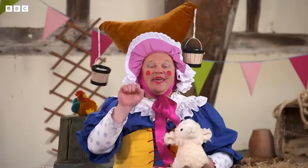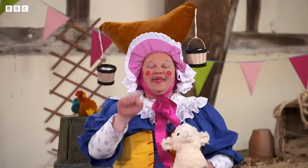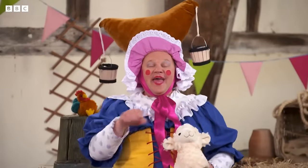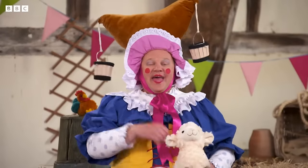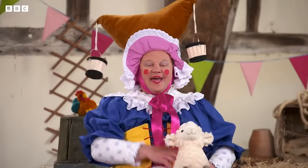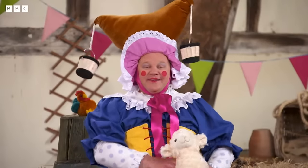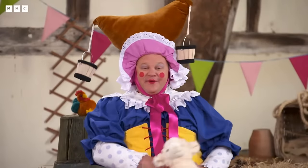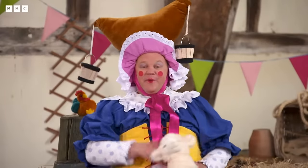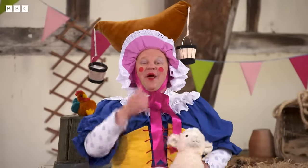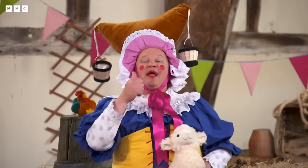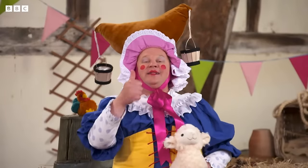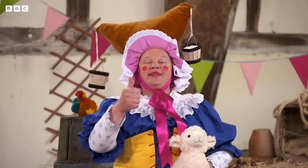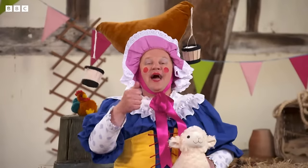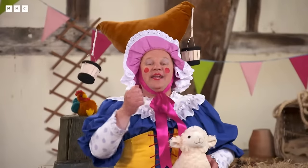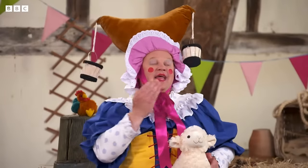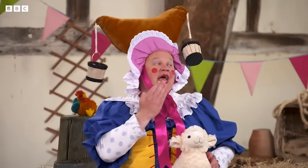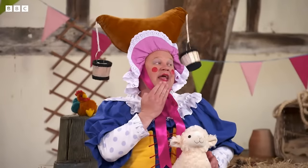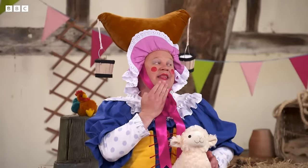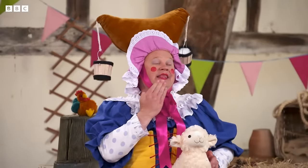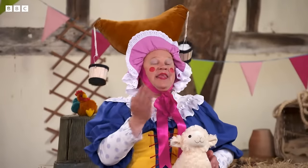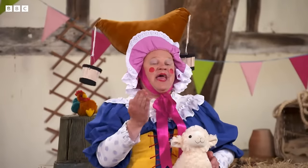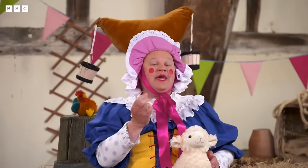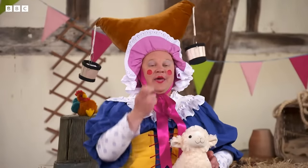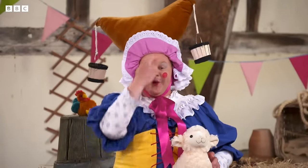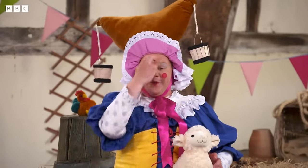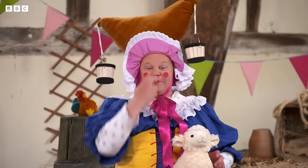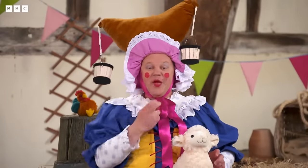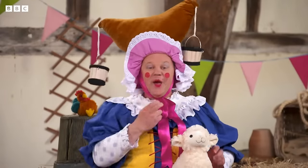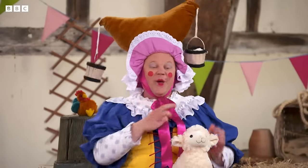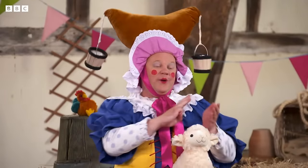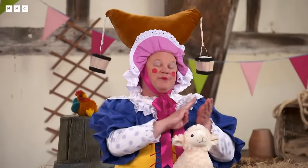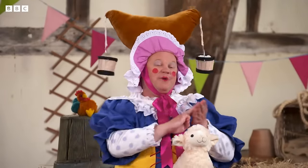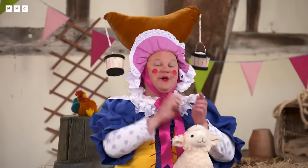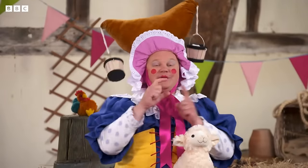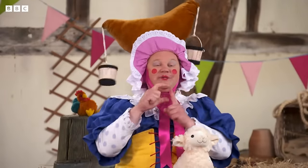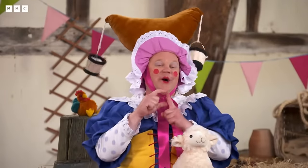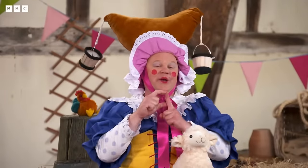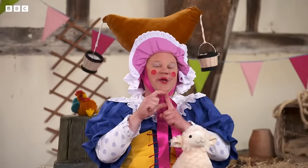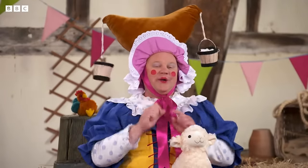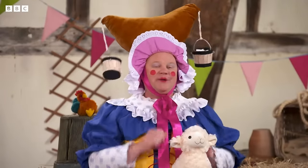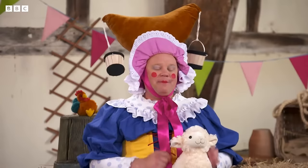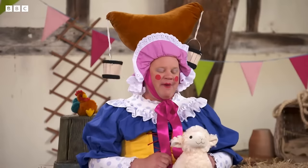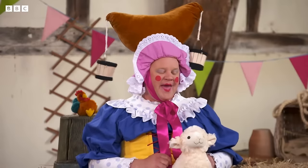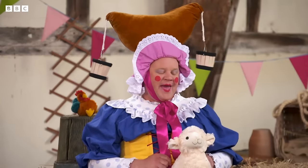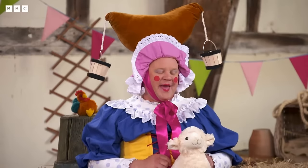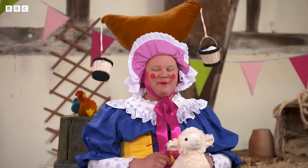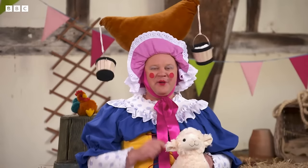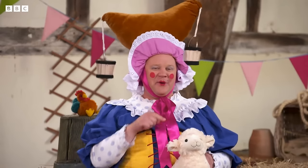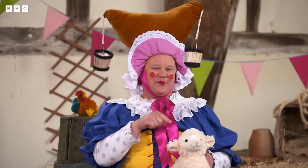Oh, yes, well done, and thank you, Old MacDonald. Oh,